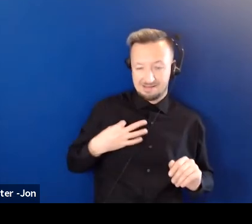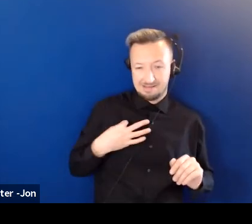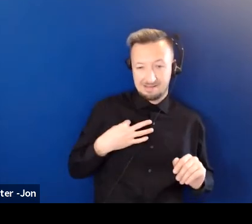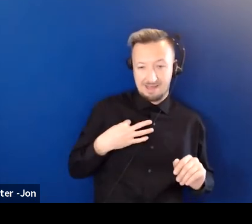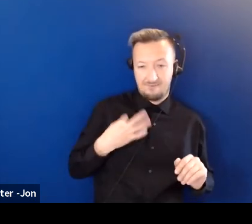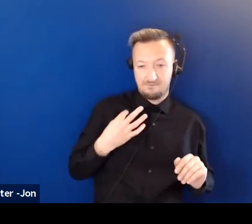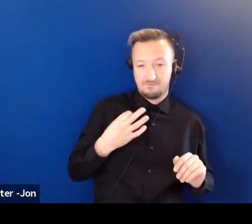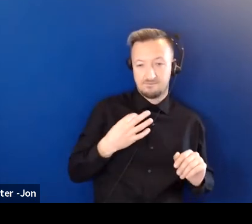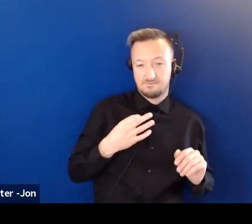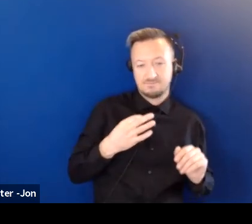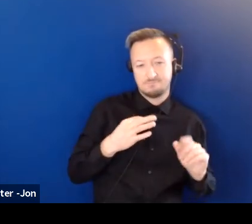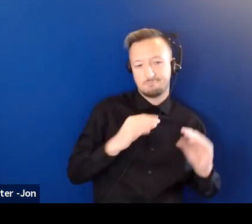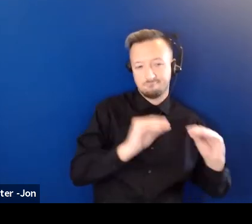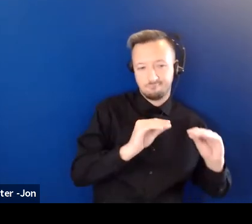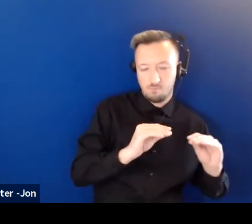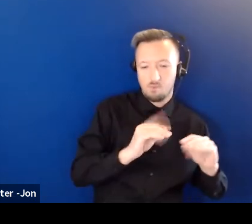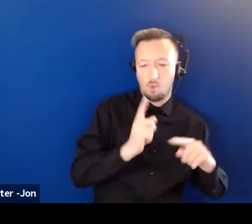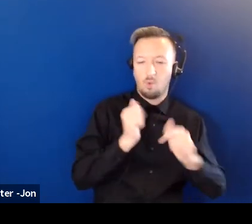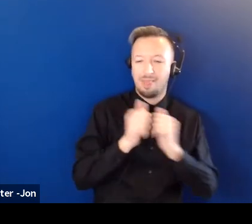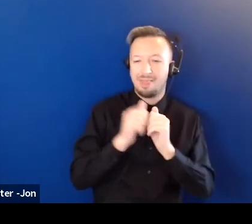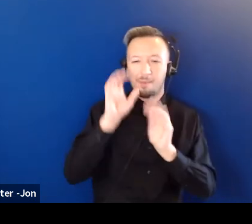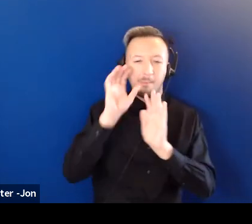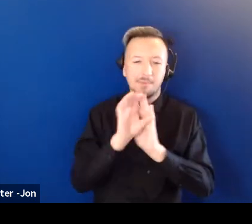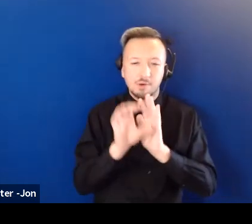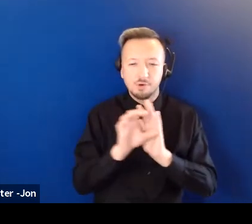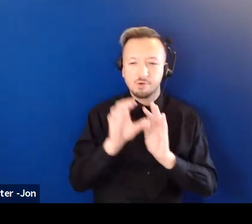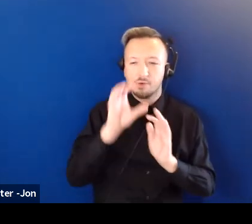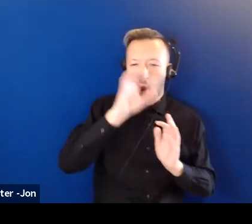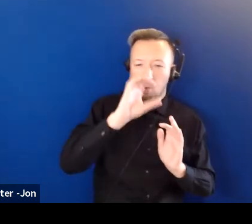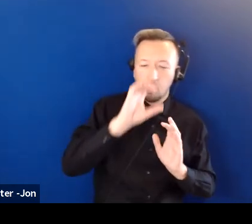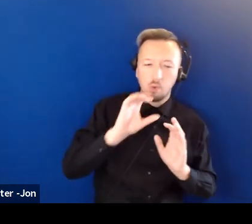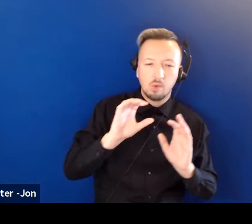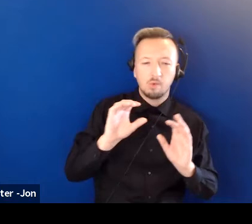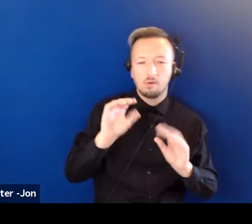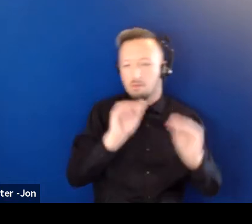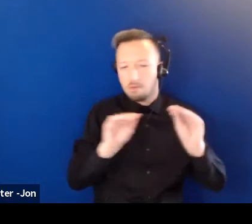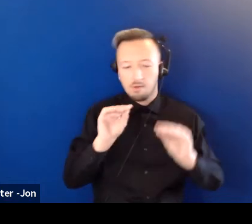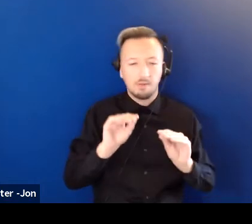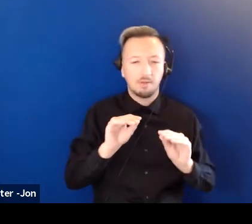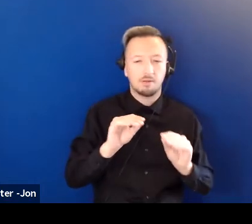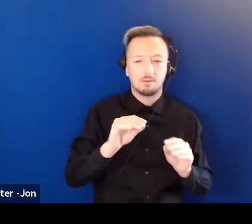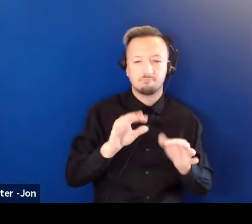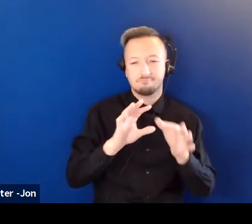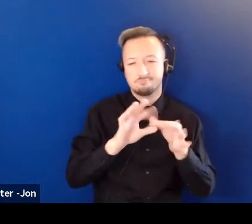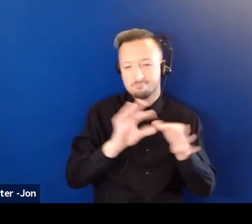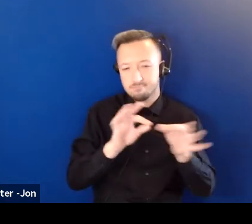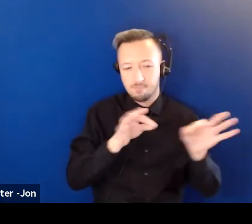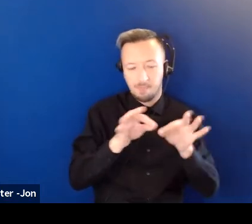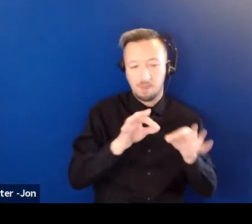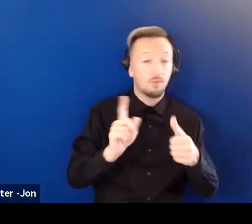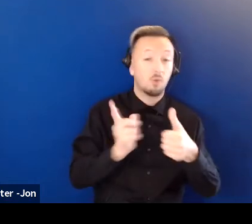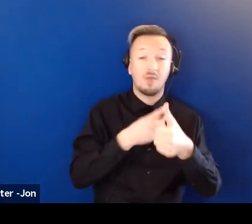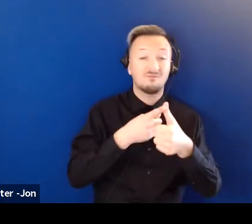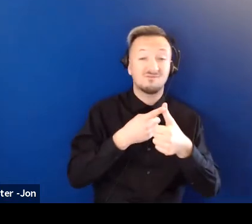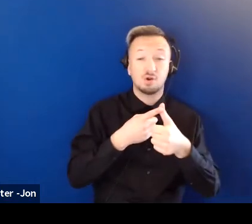some animation with a PowerPoint and some other things, and they talked through the first concept was diversity.